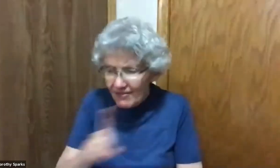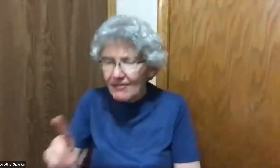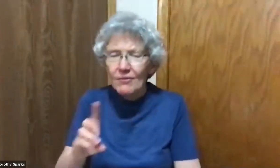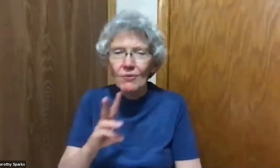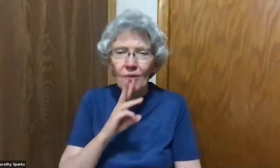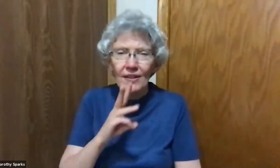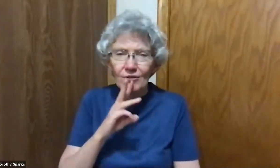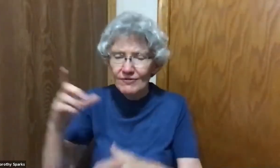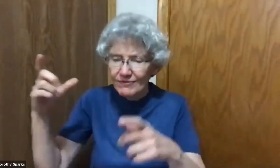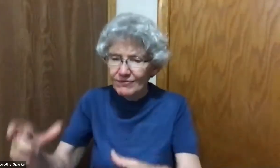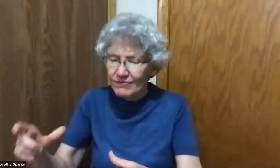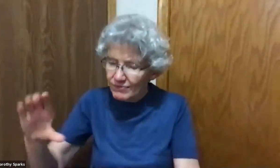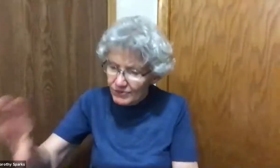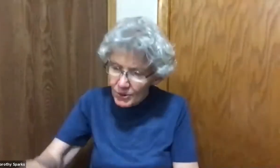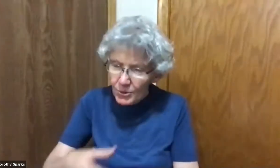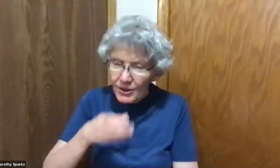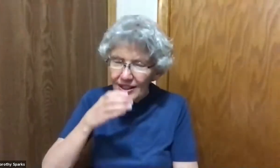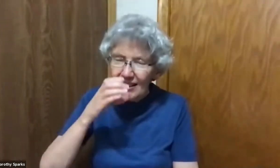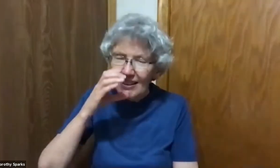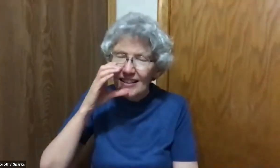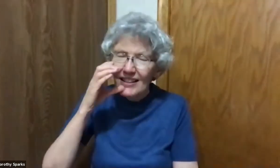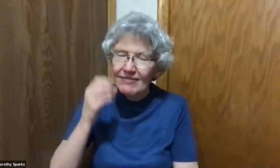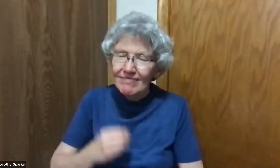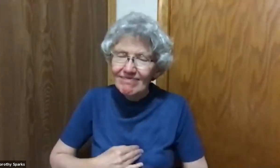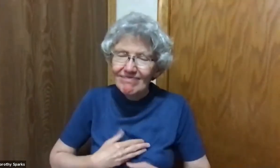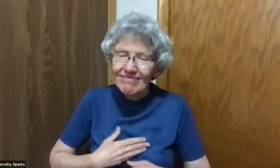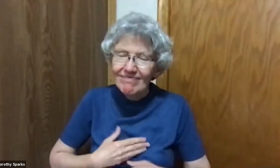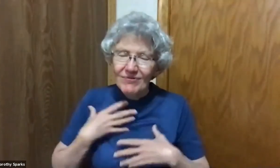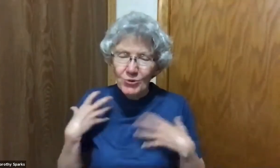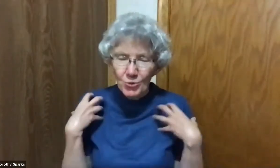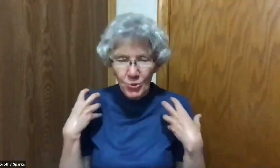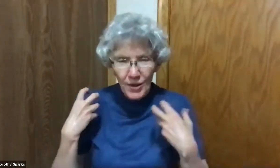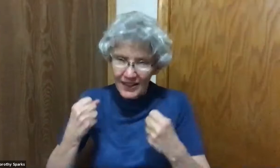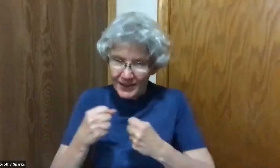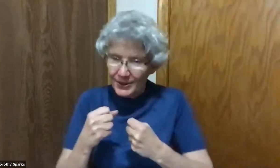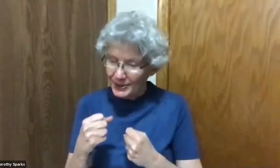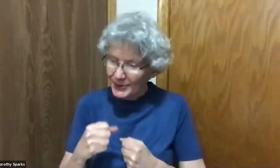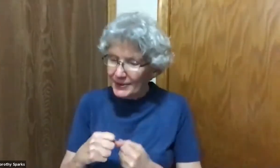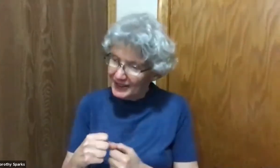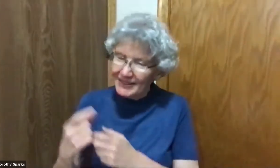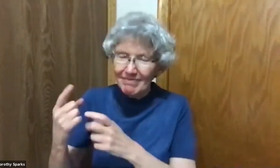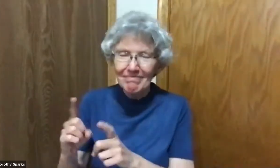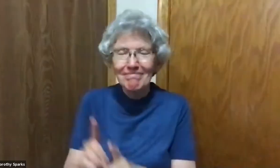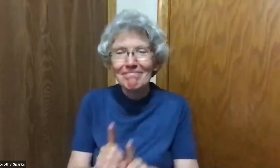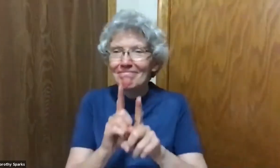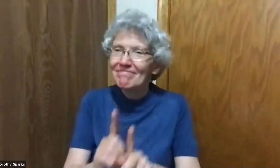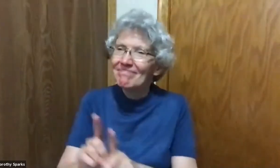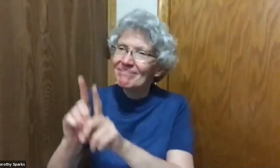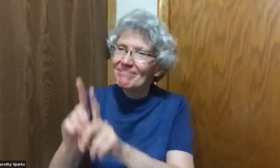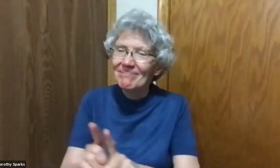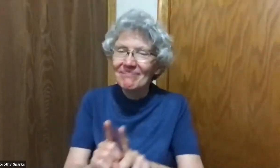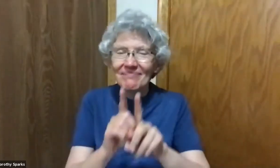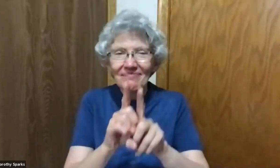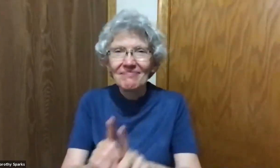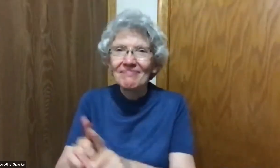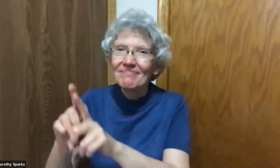And lead me beside still waters, renewing my spirit. You restore